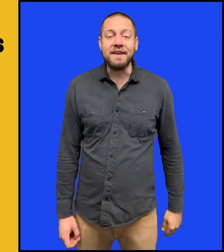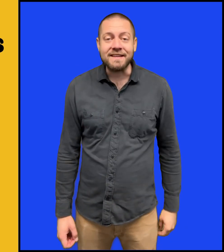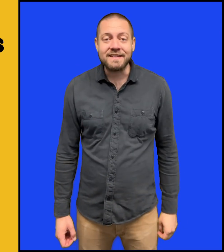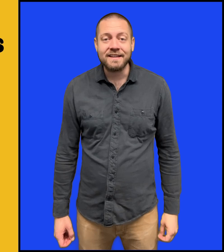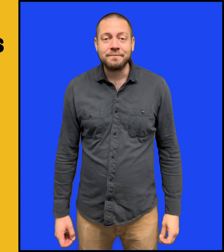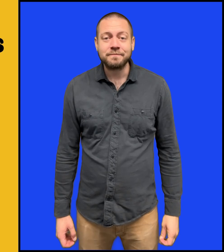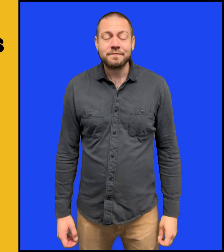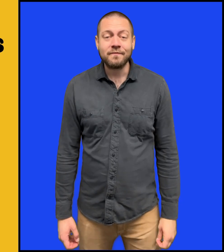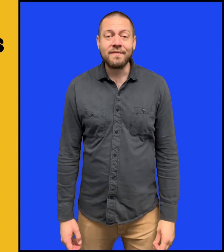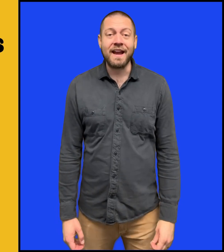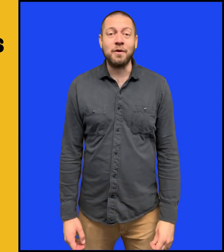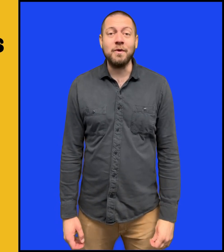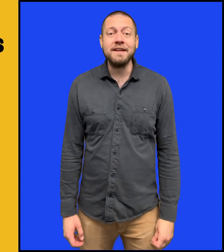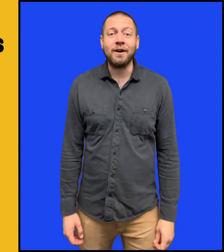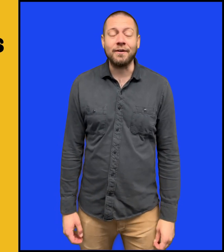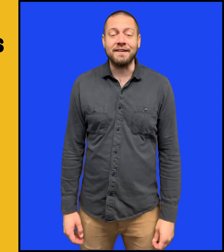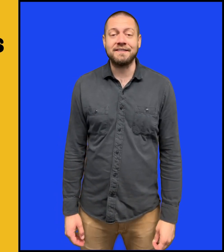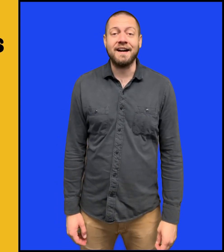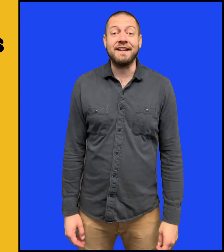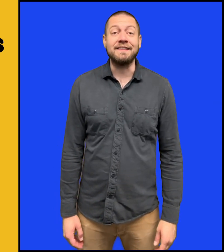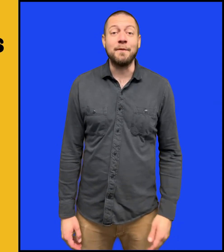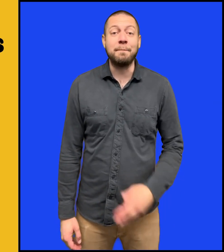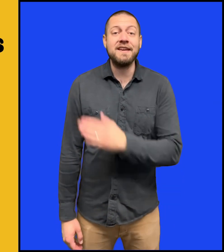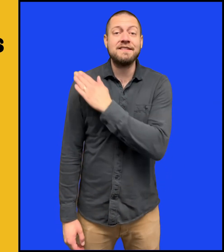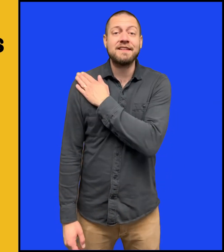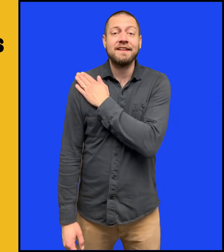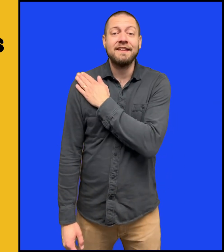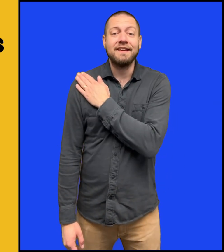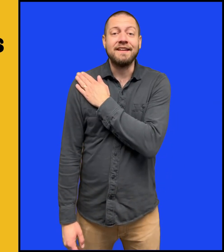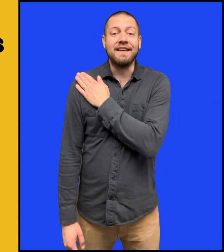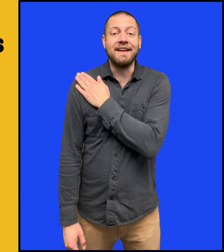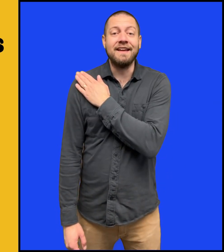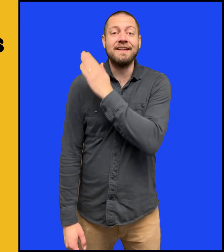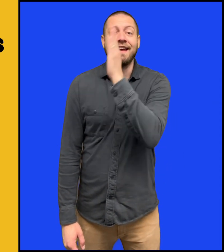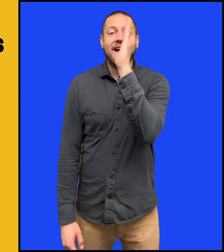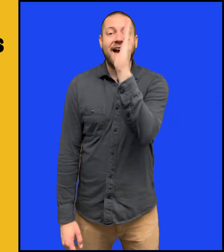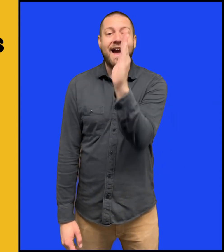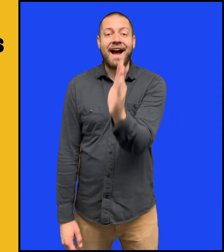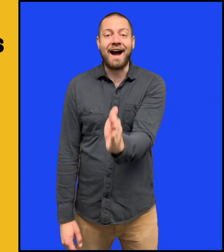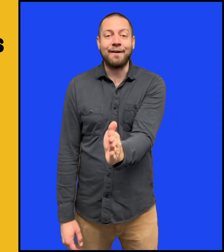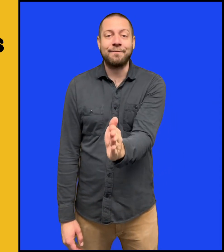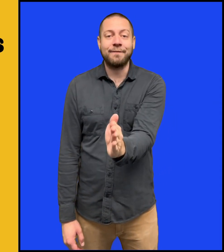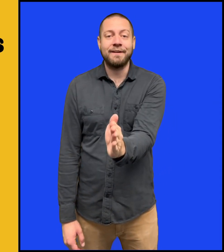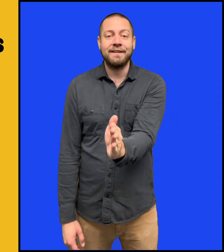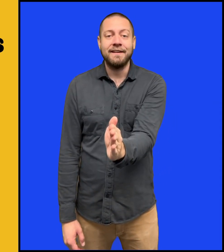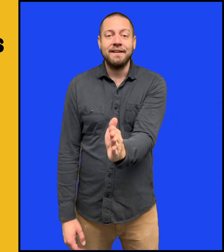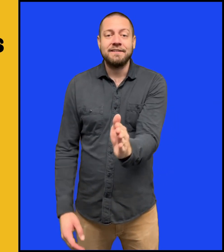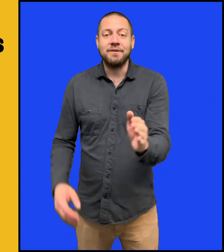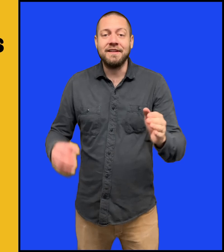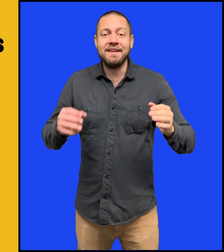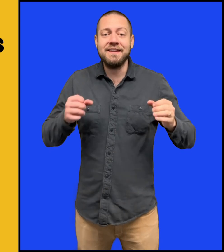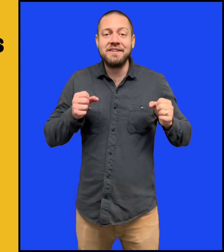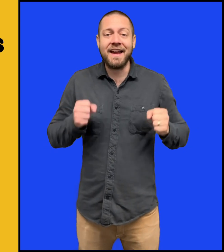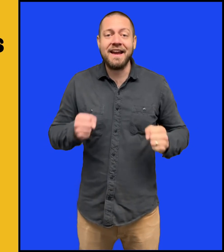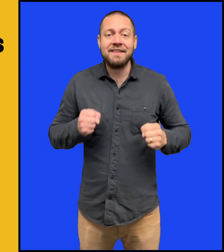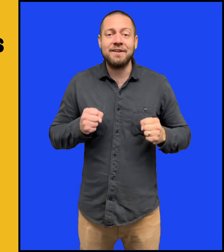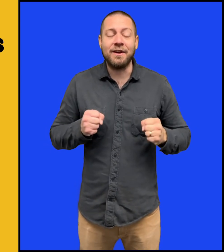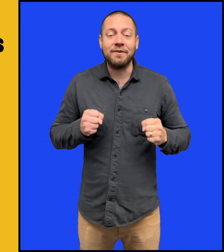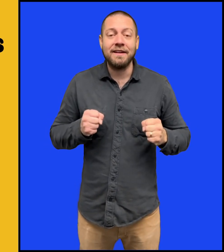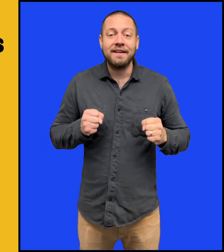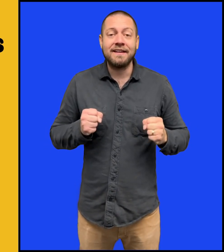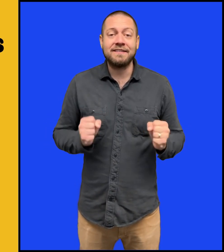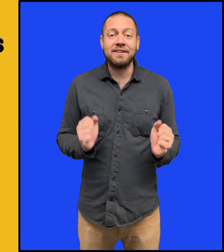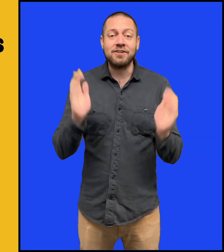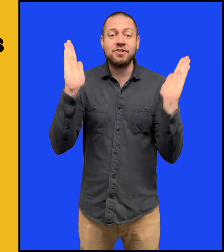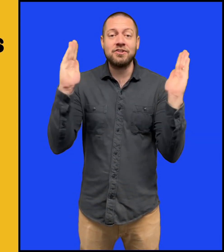every beat. And we call this cutting the beat in half. So each 1/8